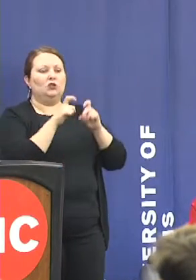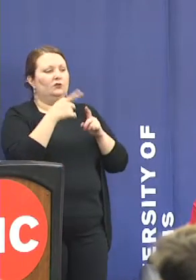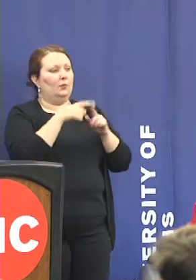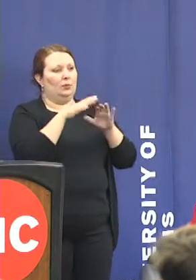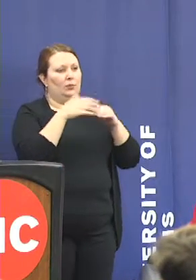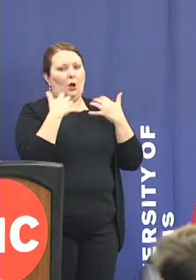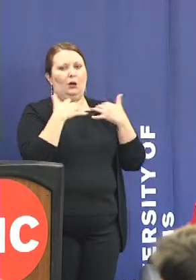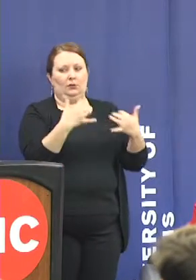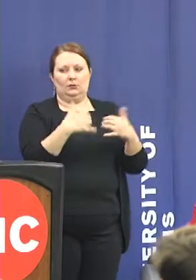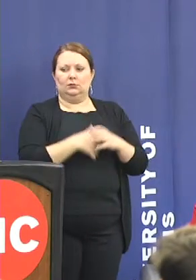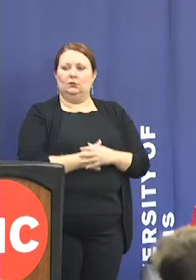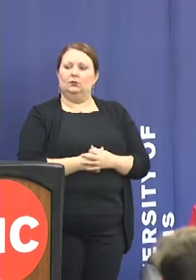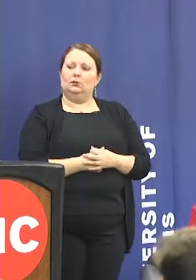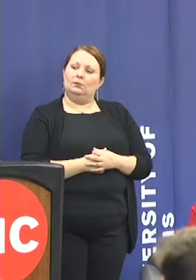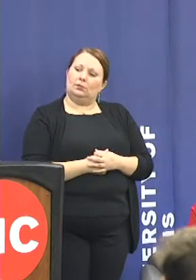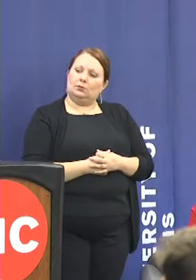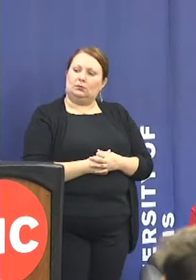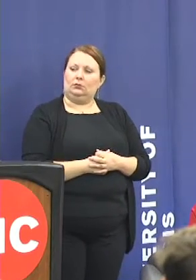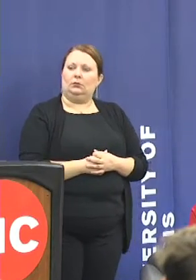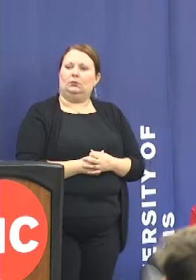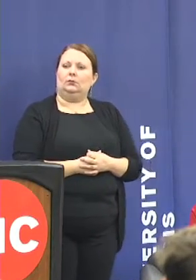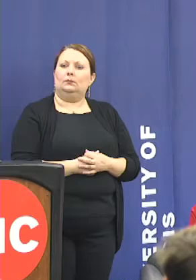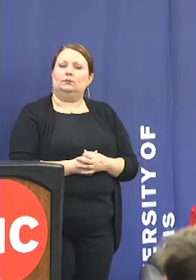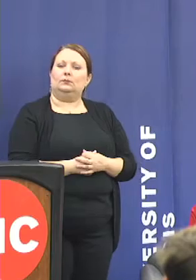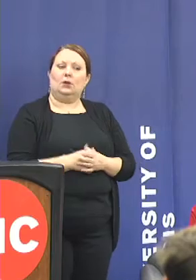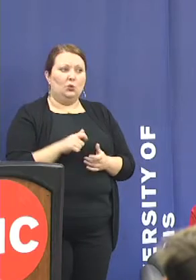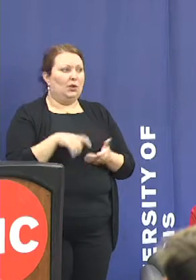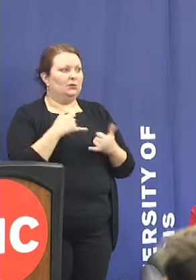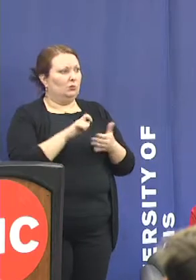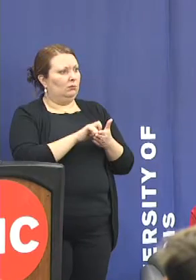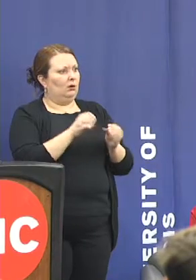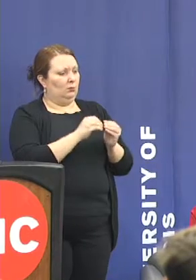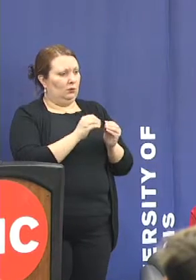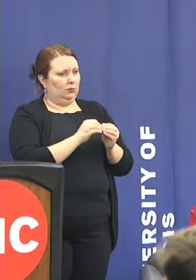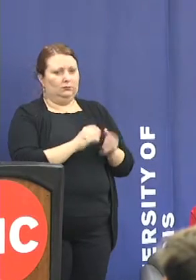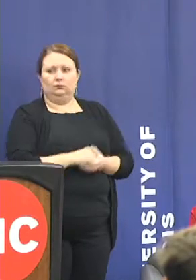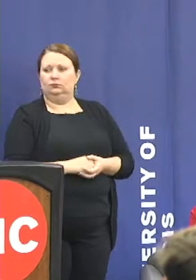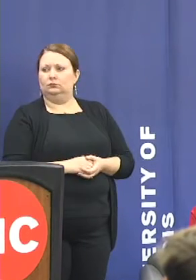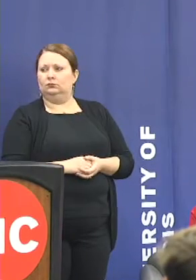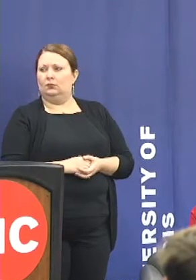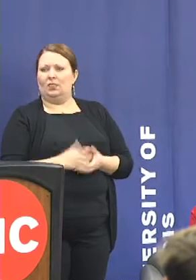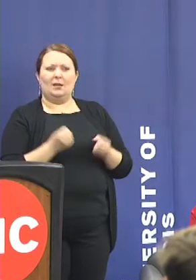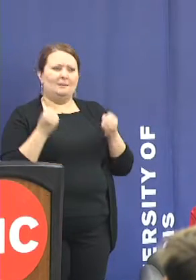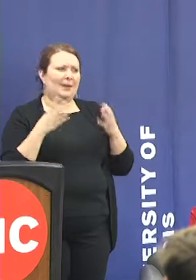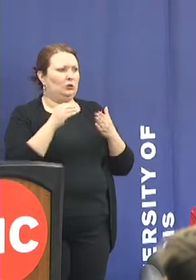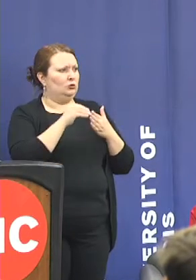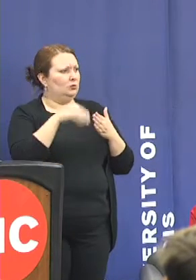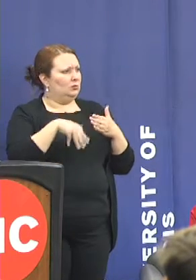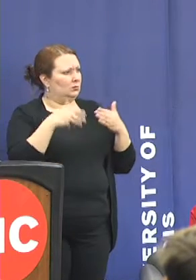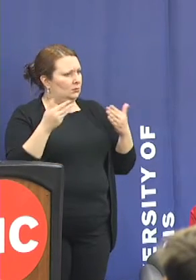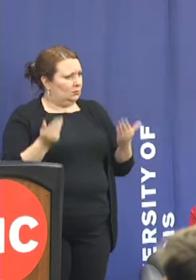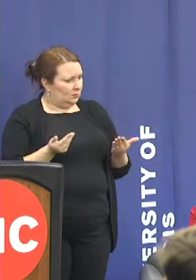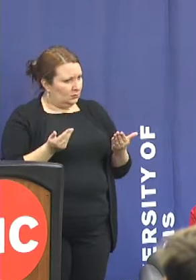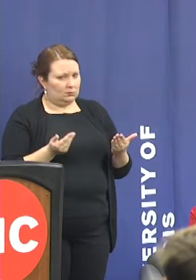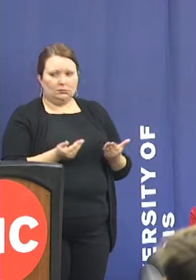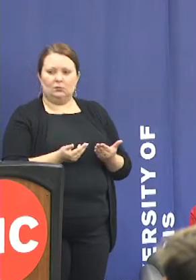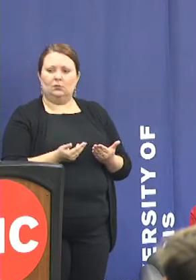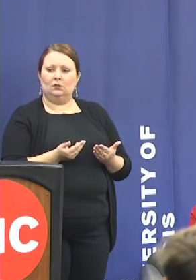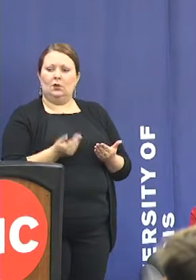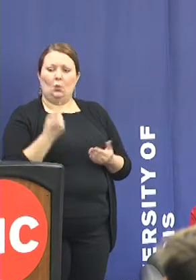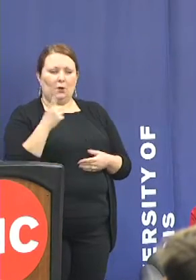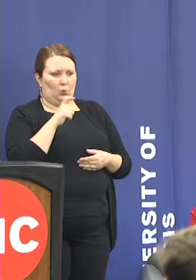here, but please feel free to write more. I think just we have a lot of students here, and